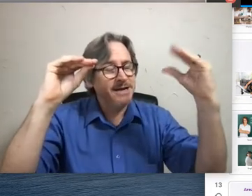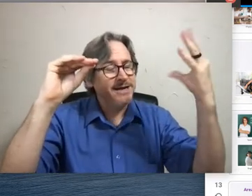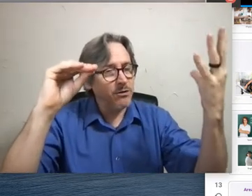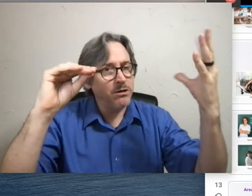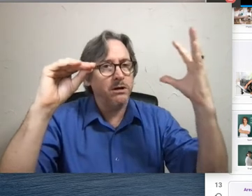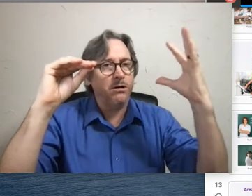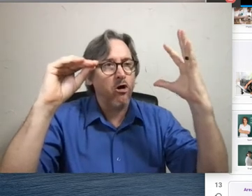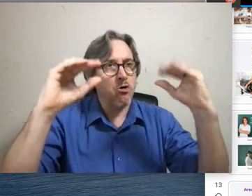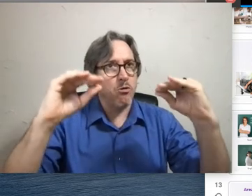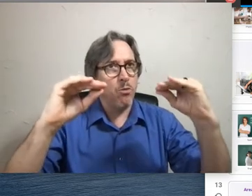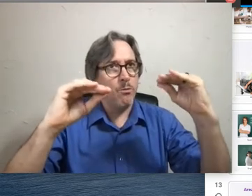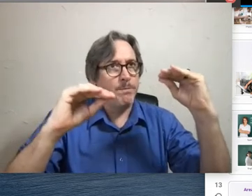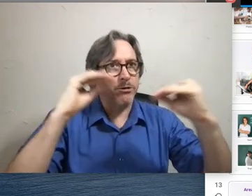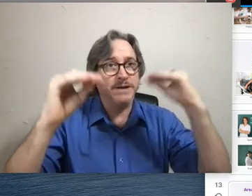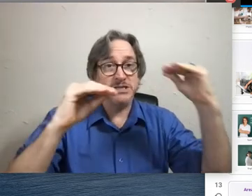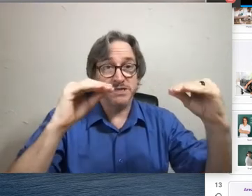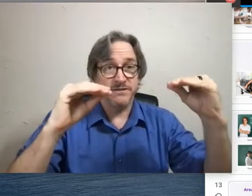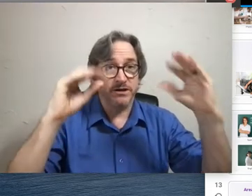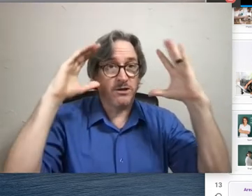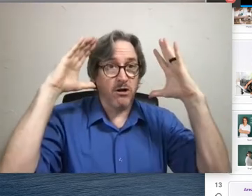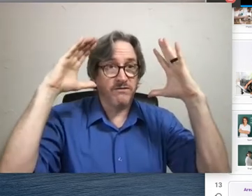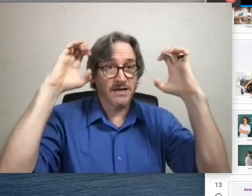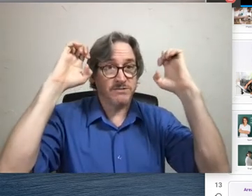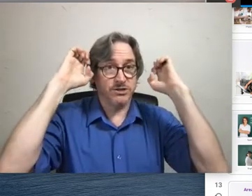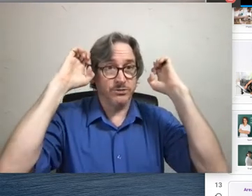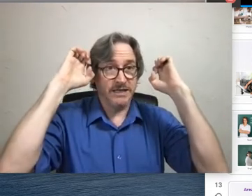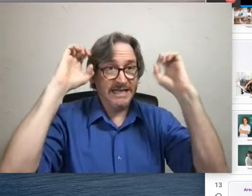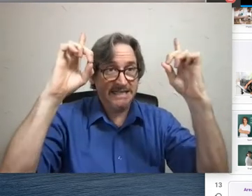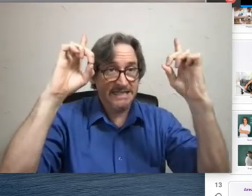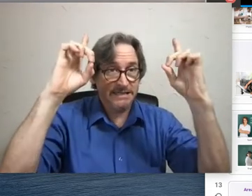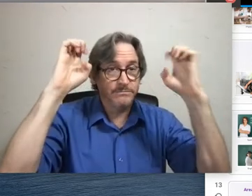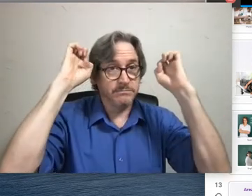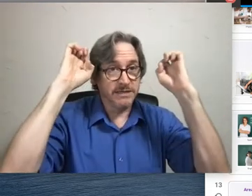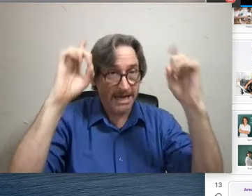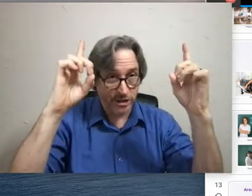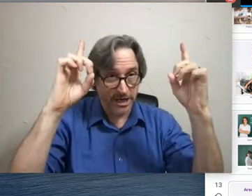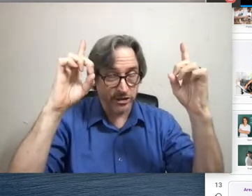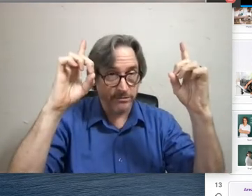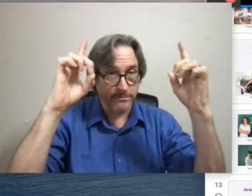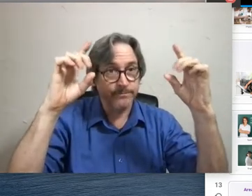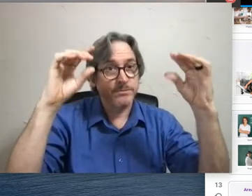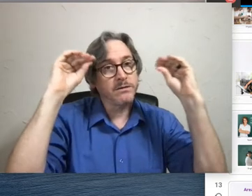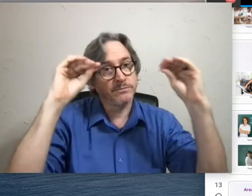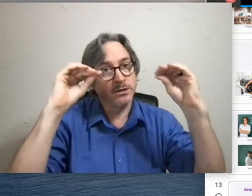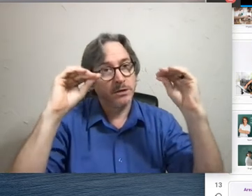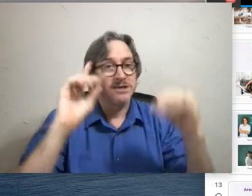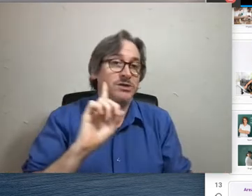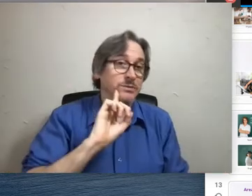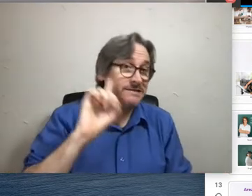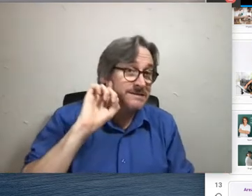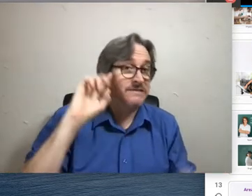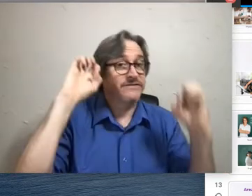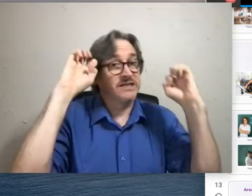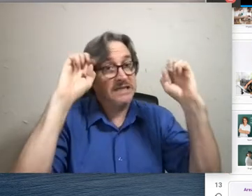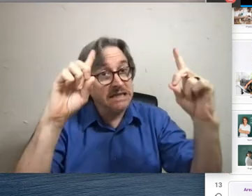education. Now, when people are being specific, they'll oftentimes do ED, education.